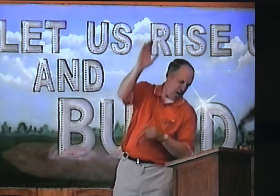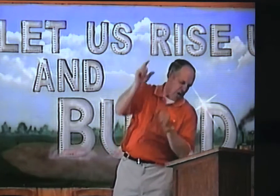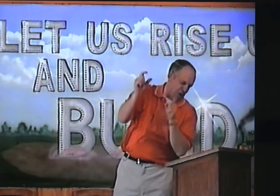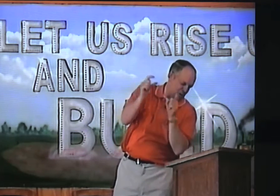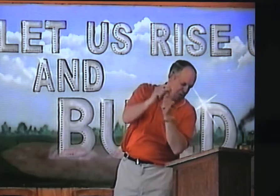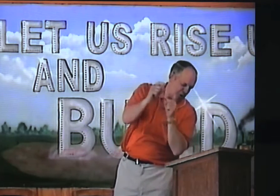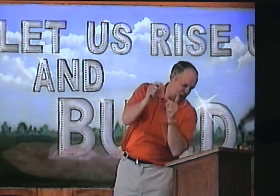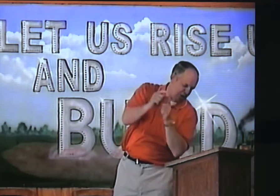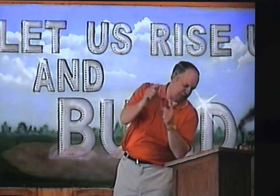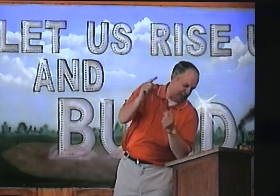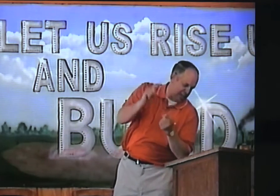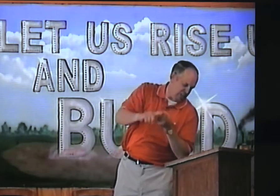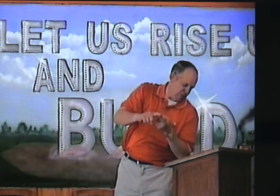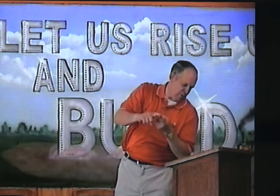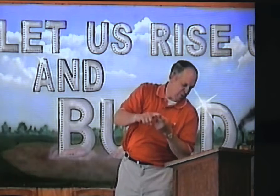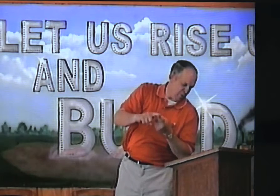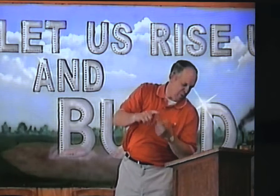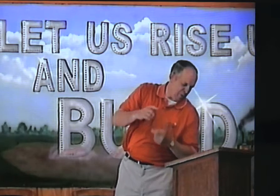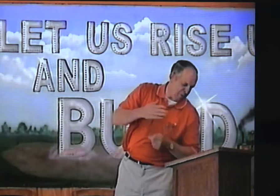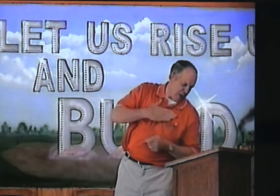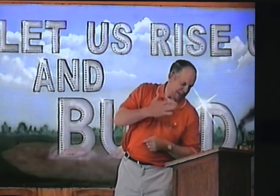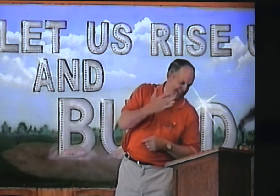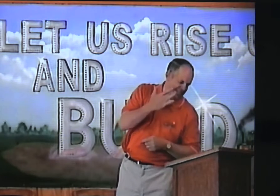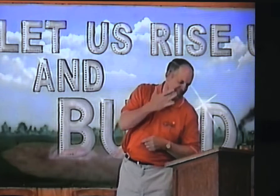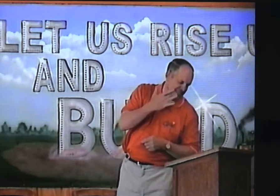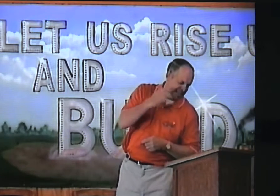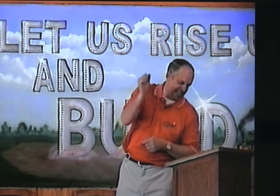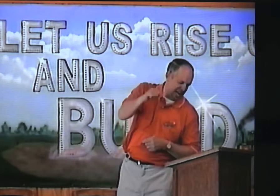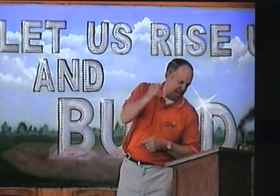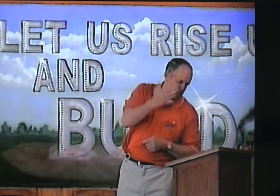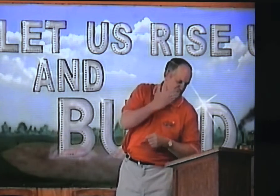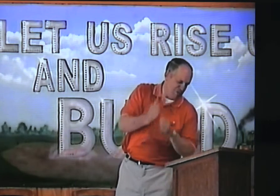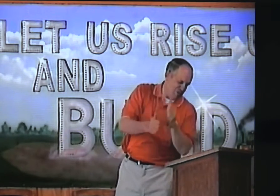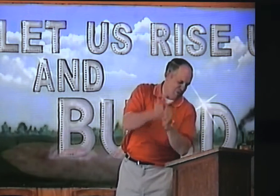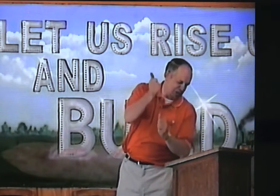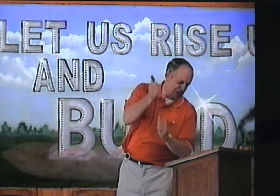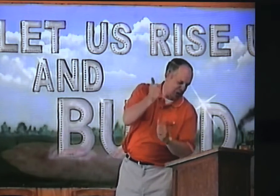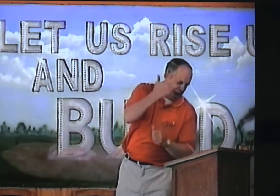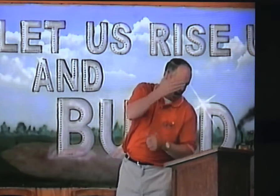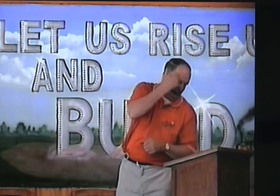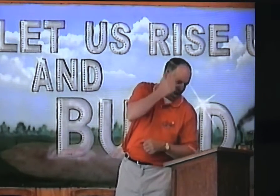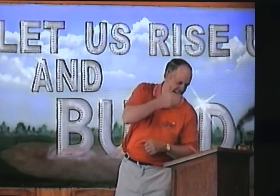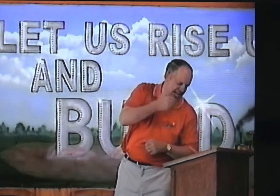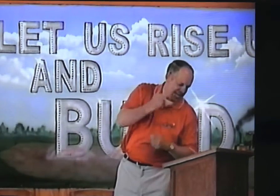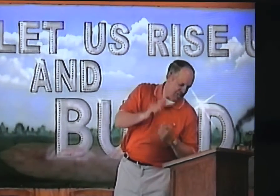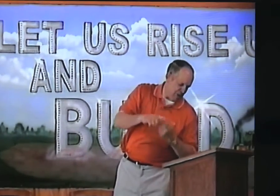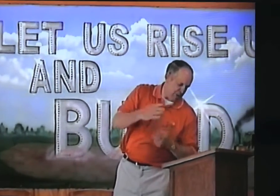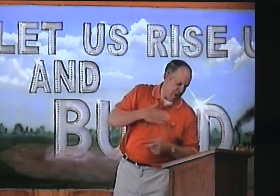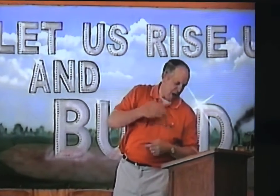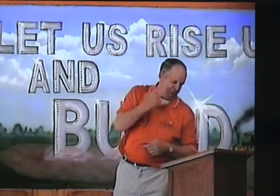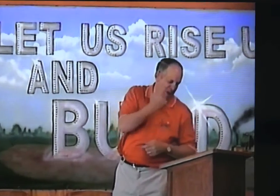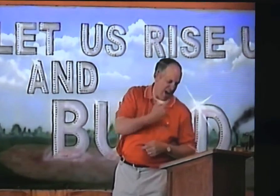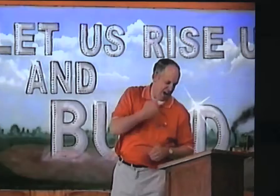How sweet are thy words unto my taste, yea, sweeter than honey to my